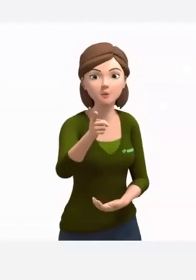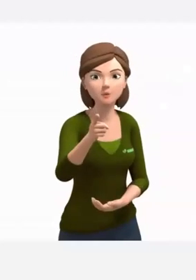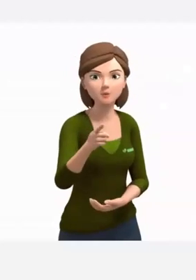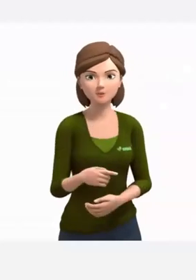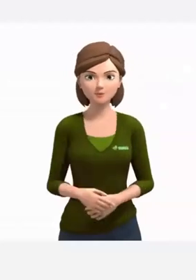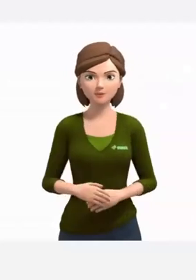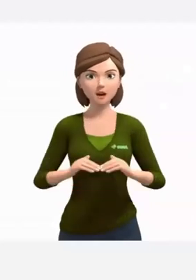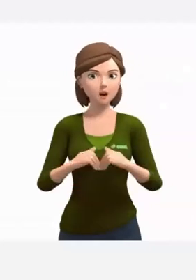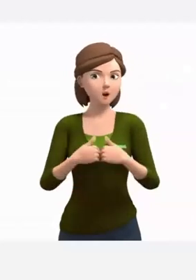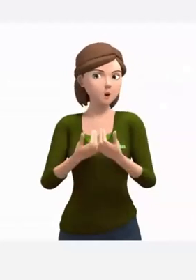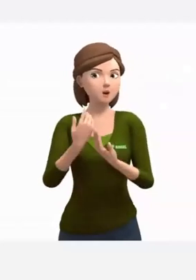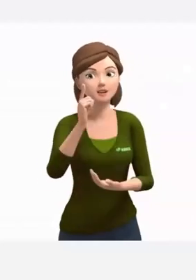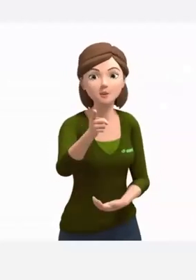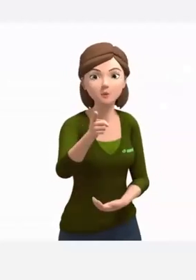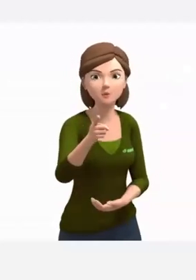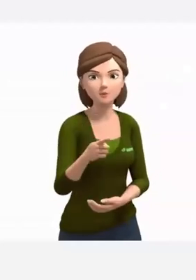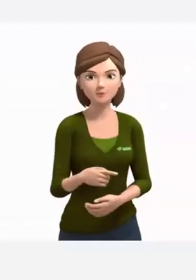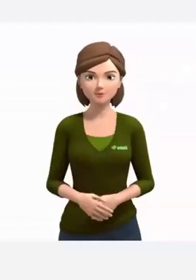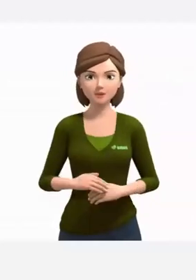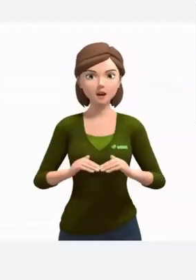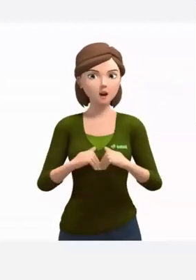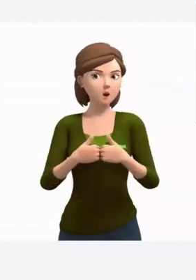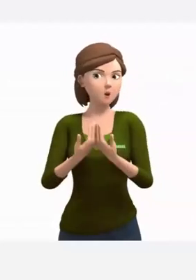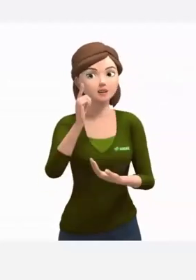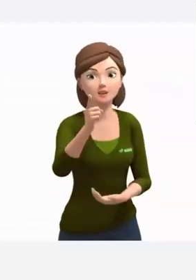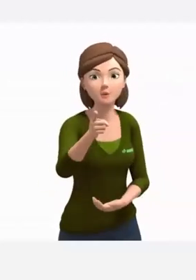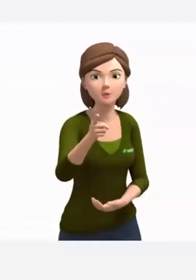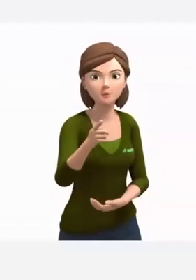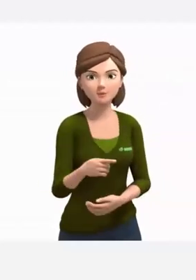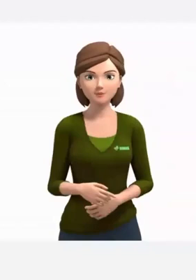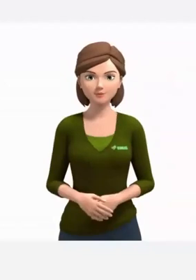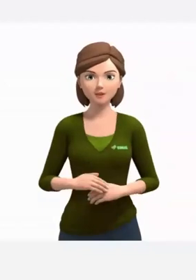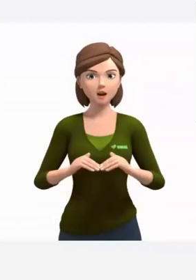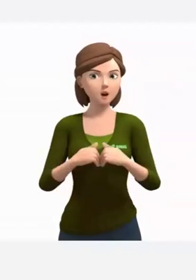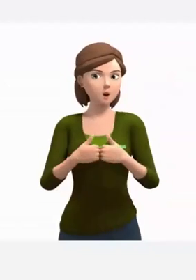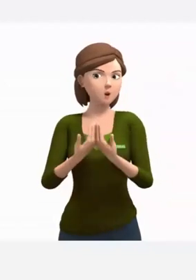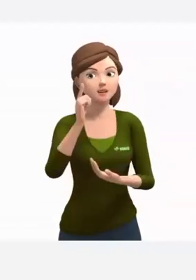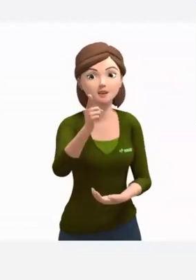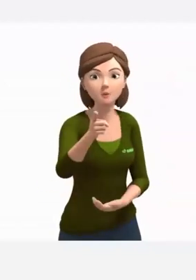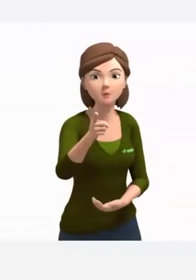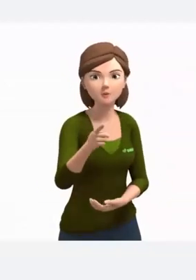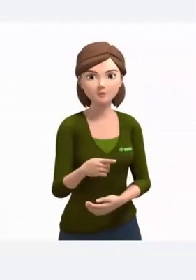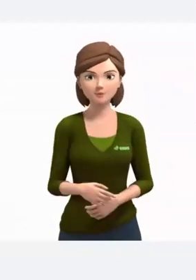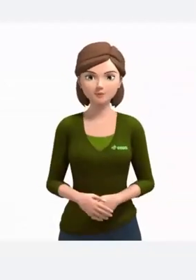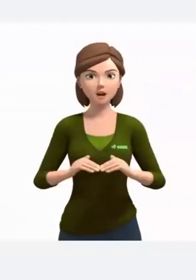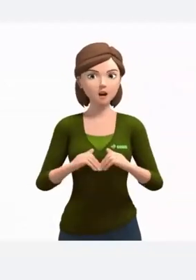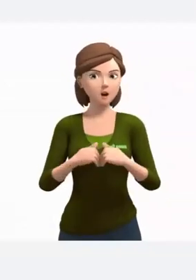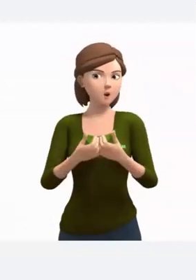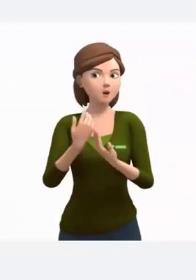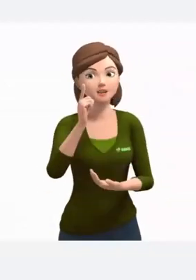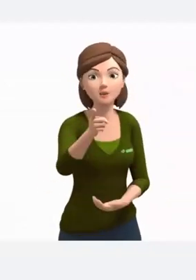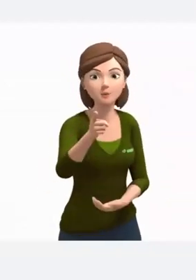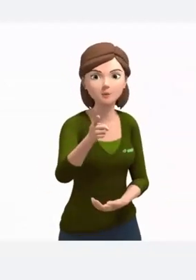field is somehow a hybrid of the NLP, natural language processing, and the computer vision